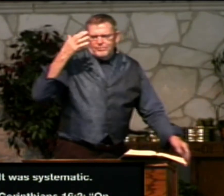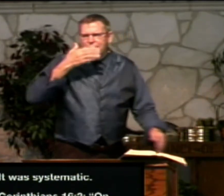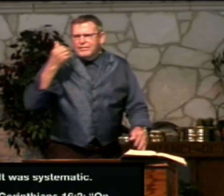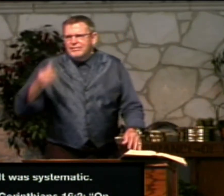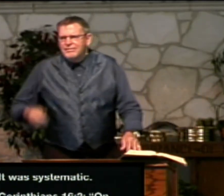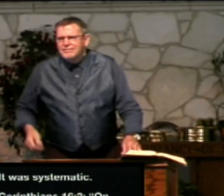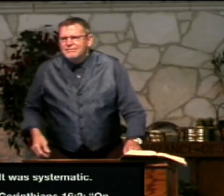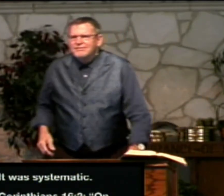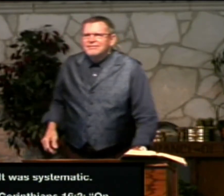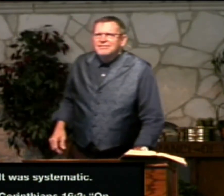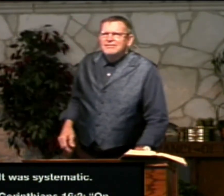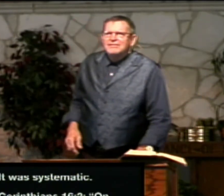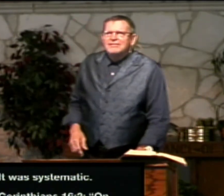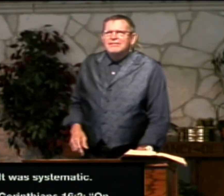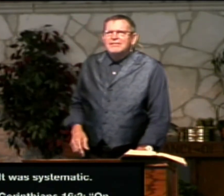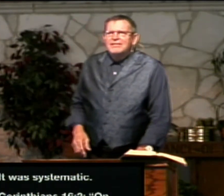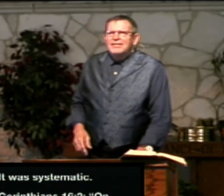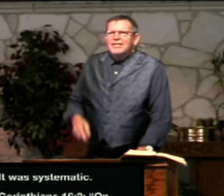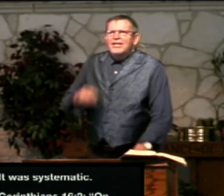I know better.